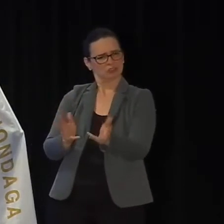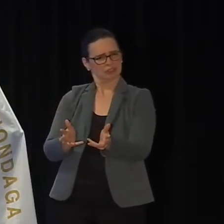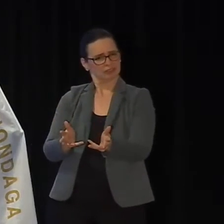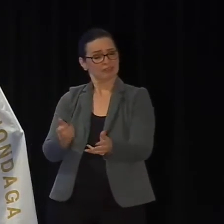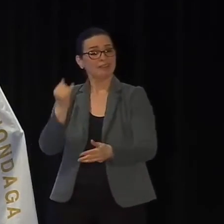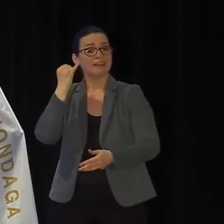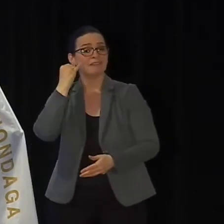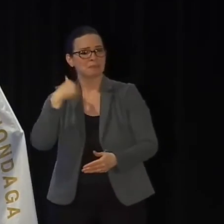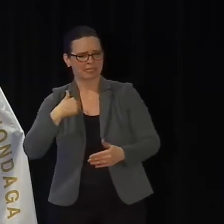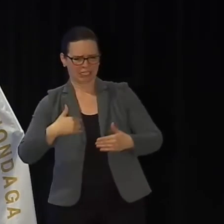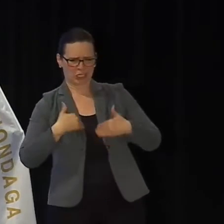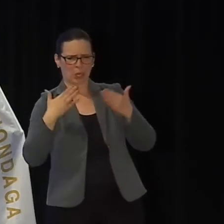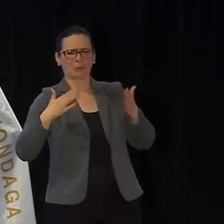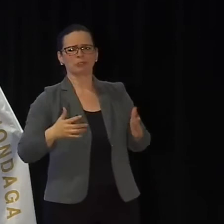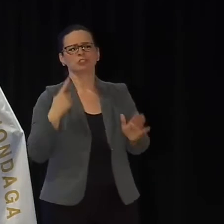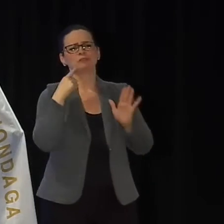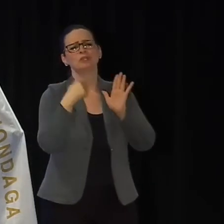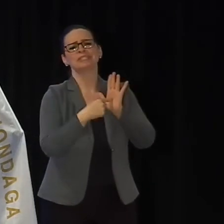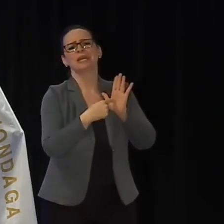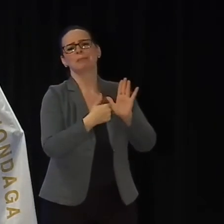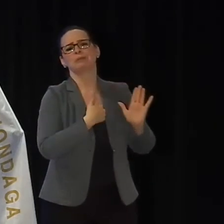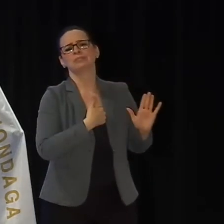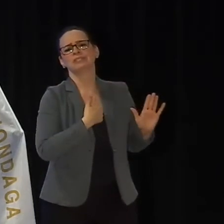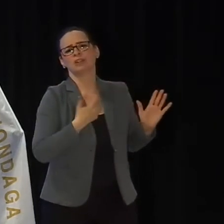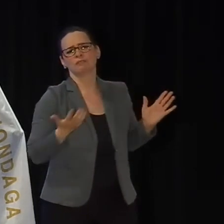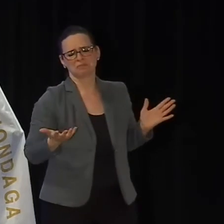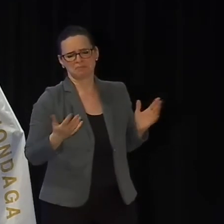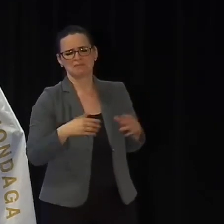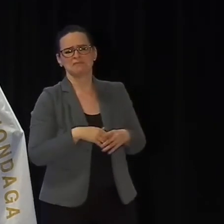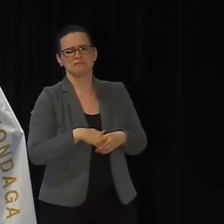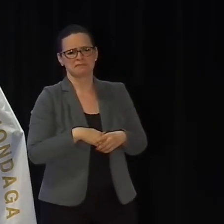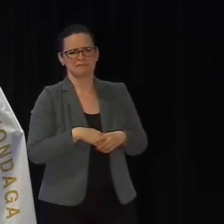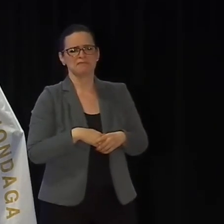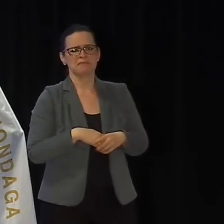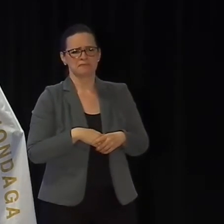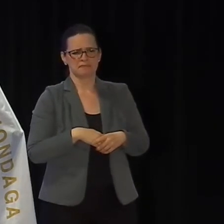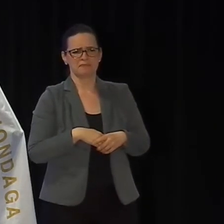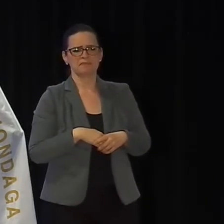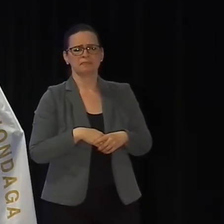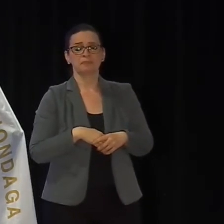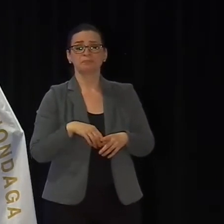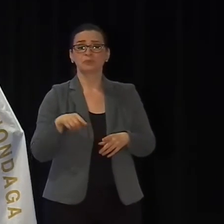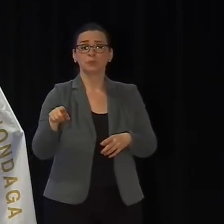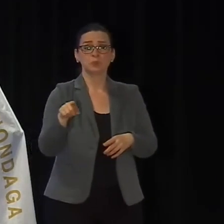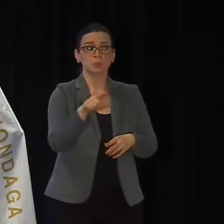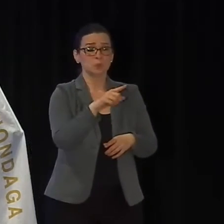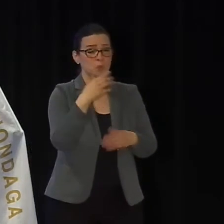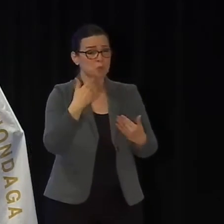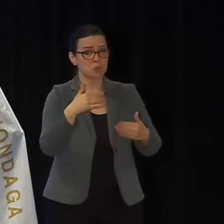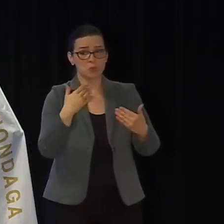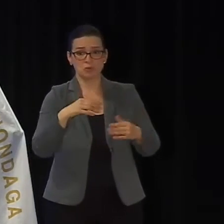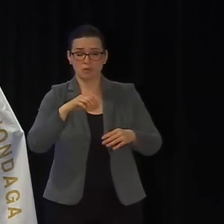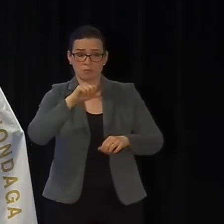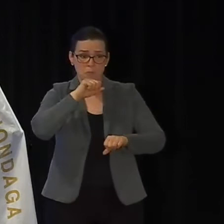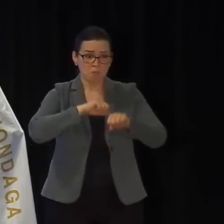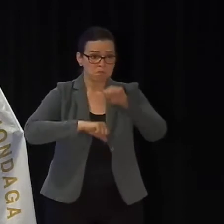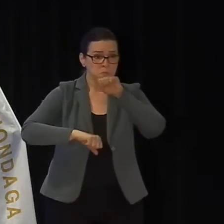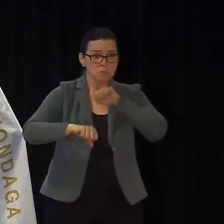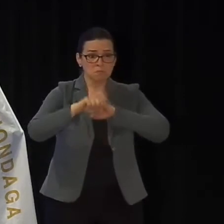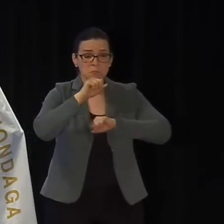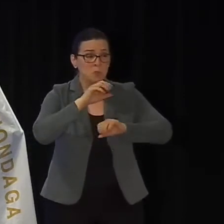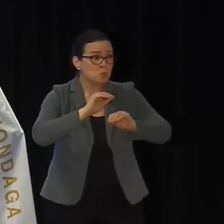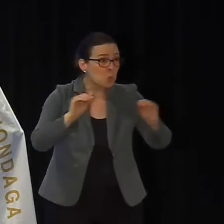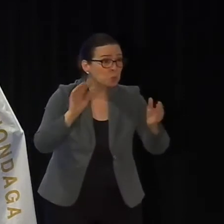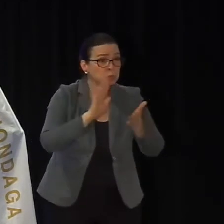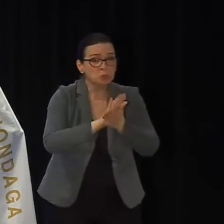now, you've had a lot to go through over the last year, a lot of things